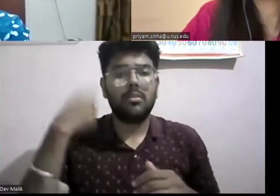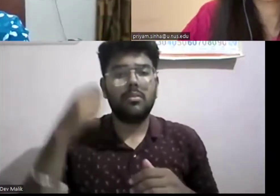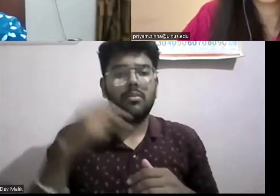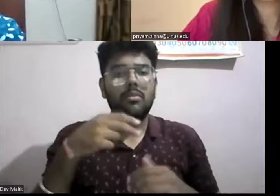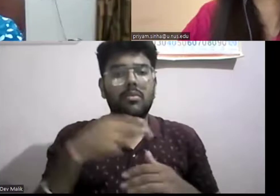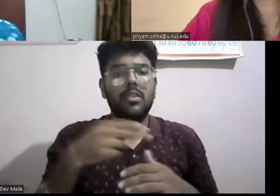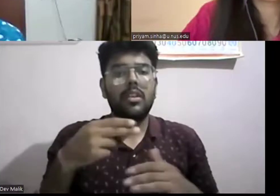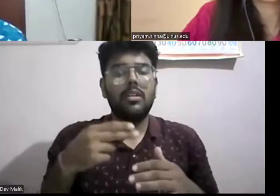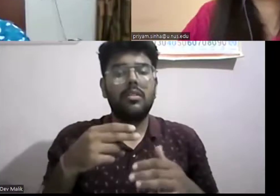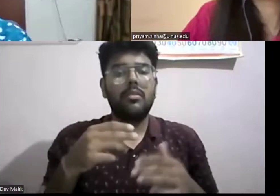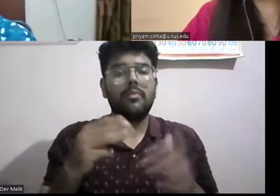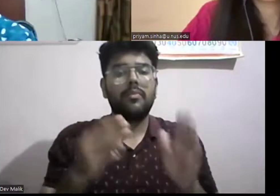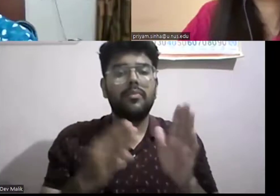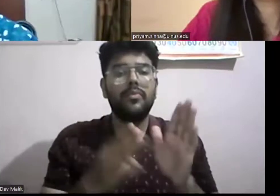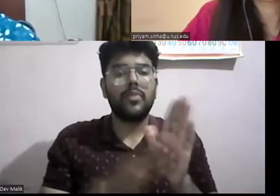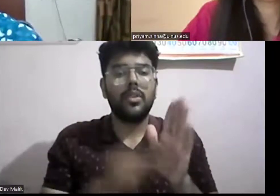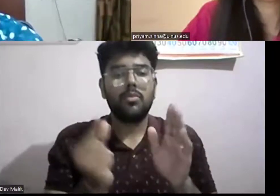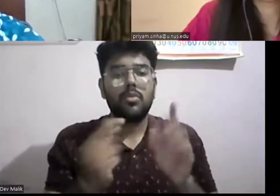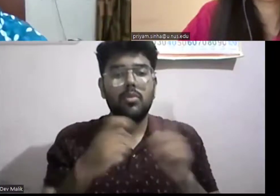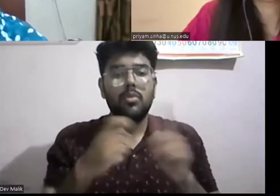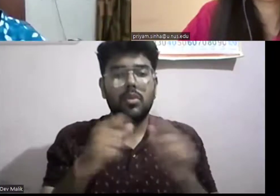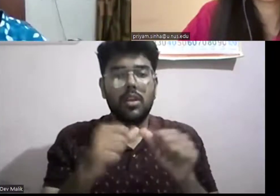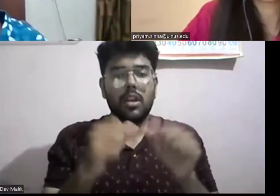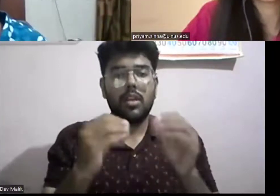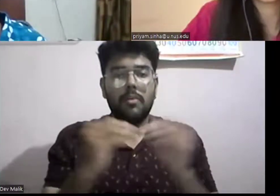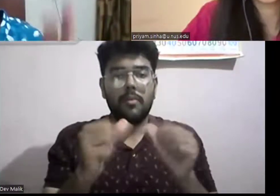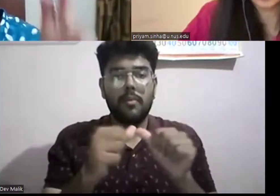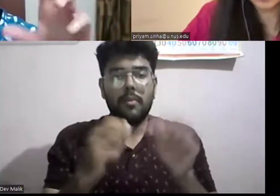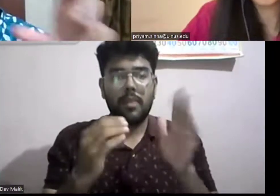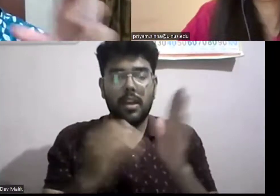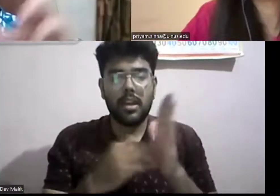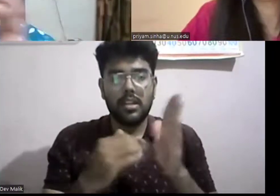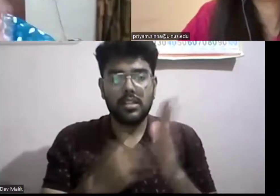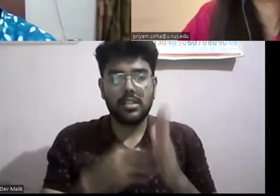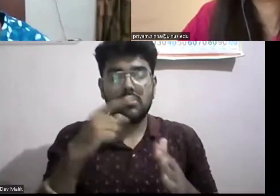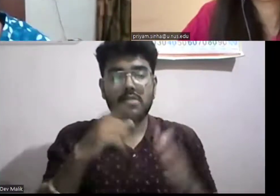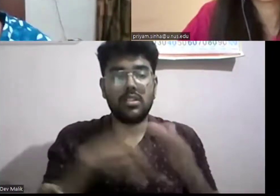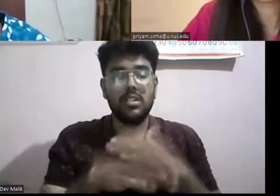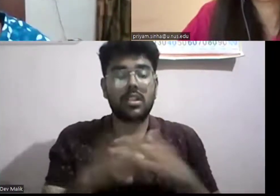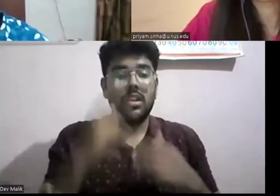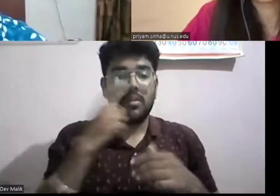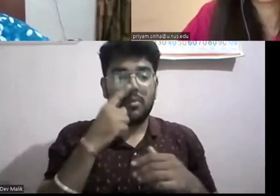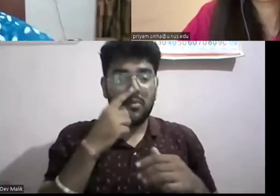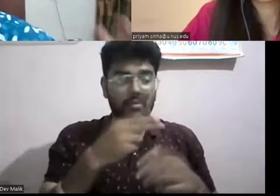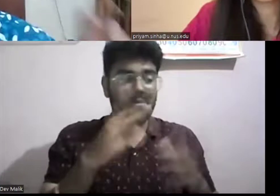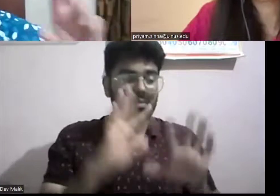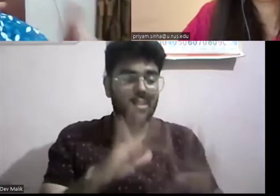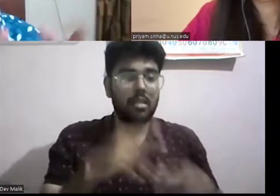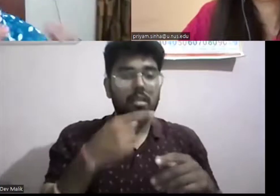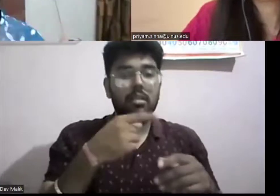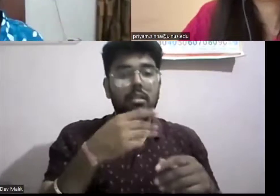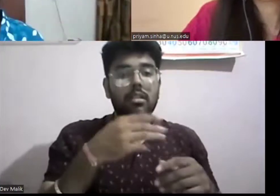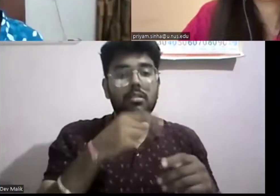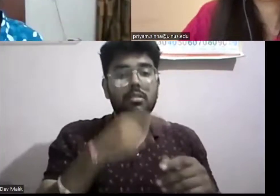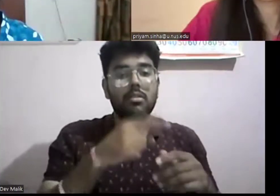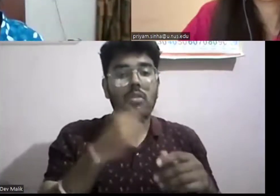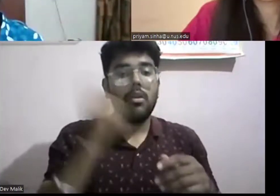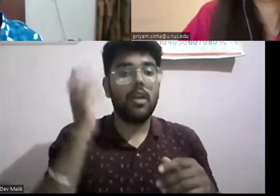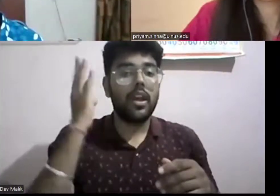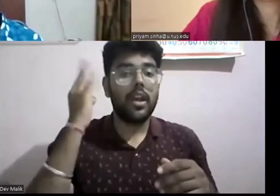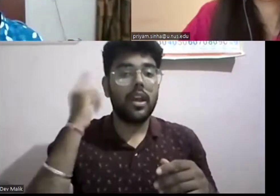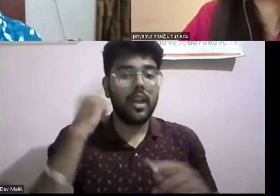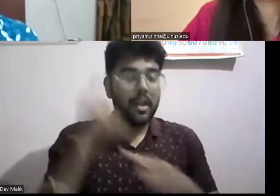Mukkabaz, she is a woman with speech impairment. How the position of these women change because of their